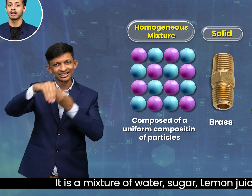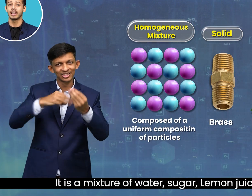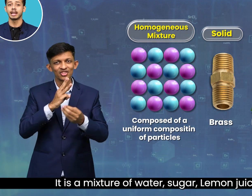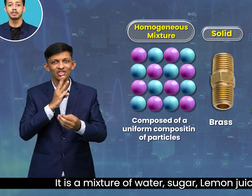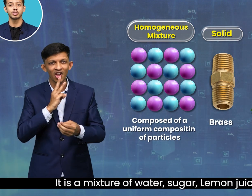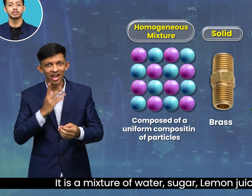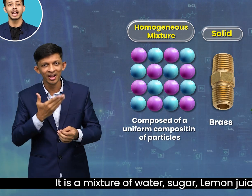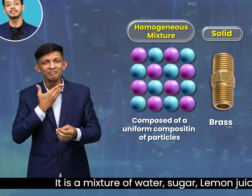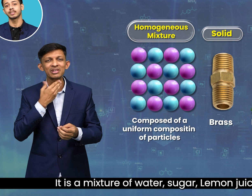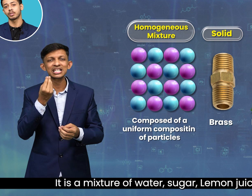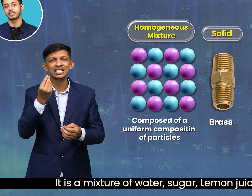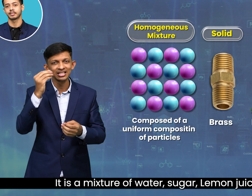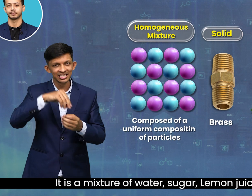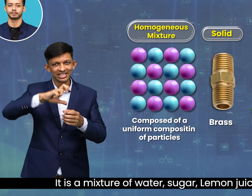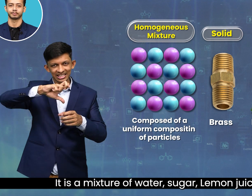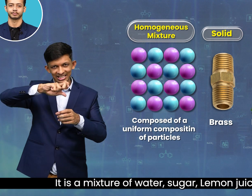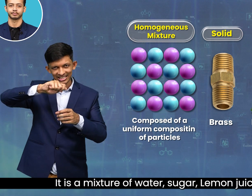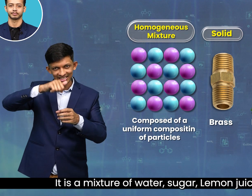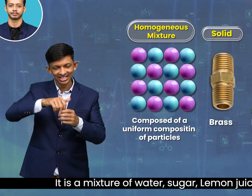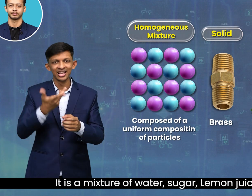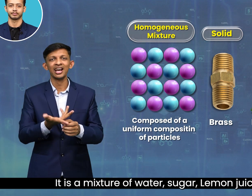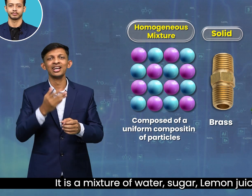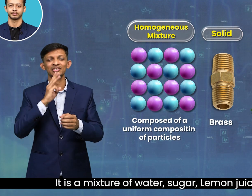sugar, lemon juice, and salt.